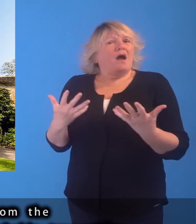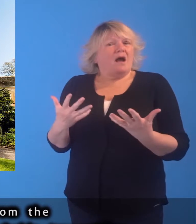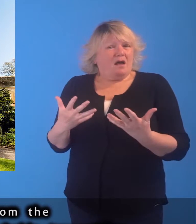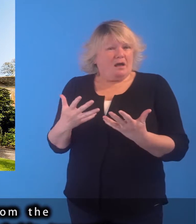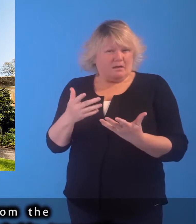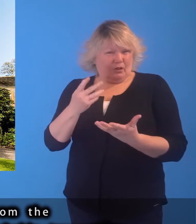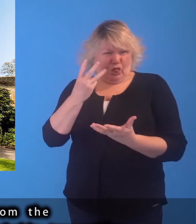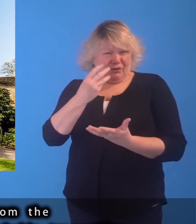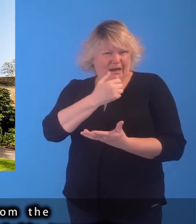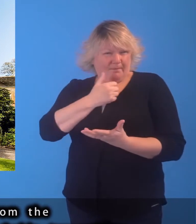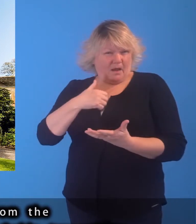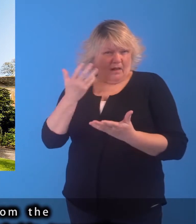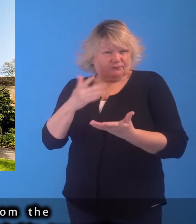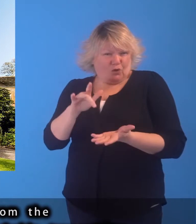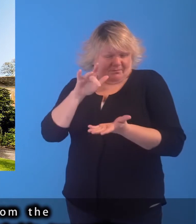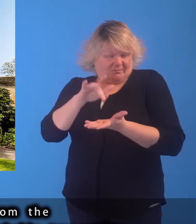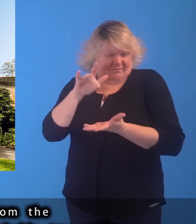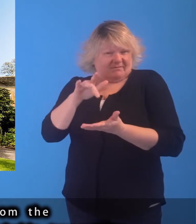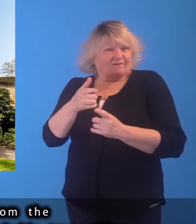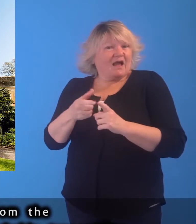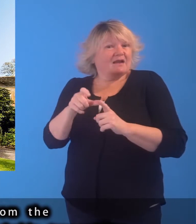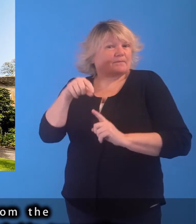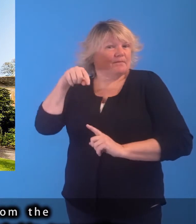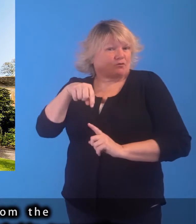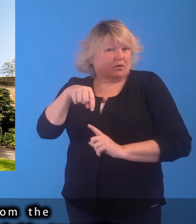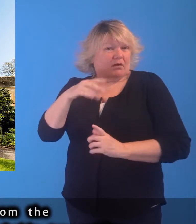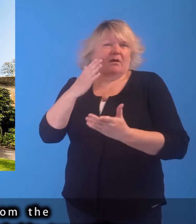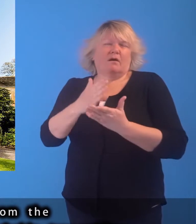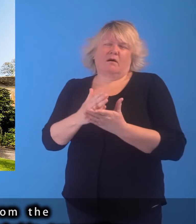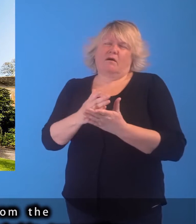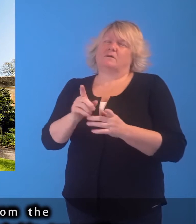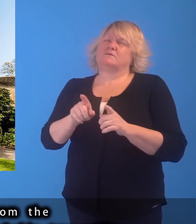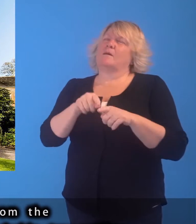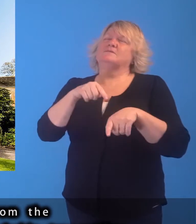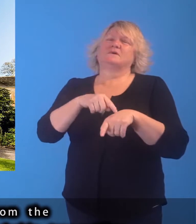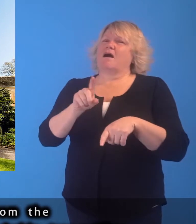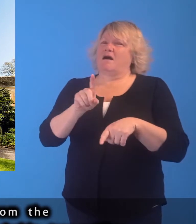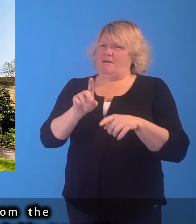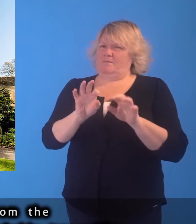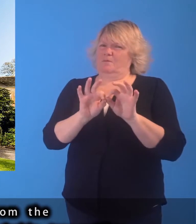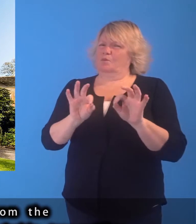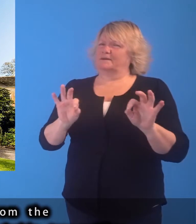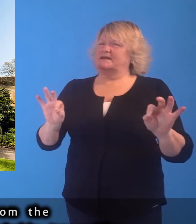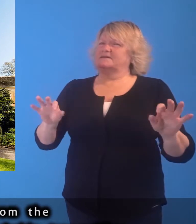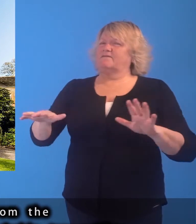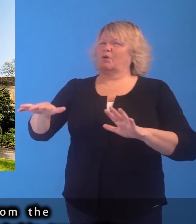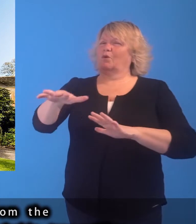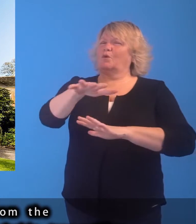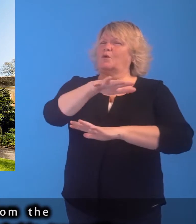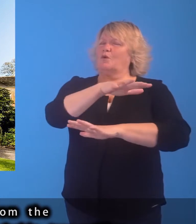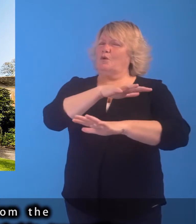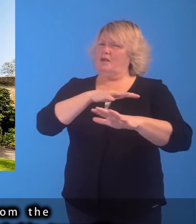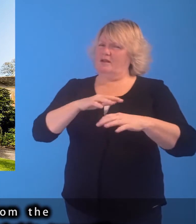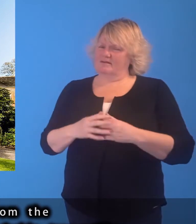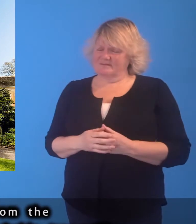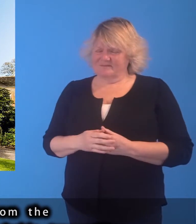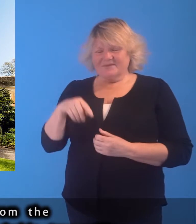Located only 3 miles from the heart of Edinburgh, yet enjoying remarkable tranquillity,